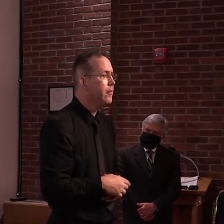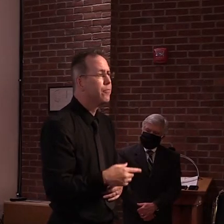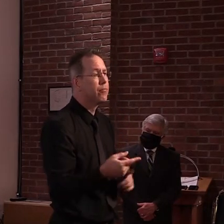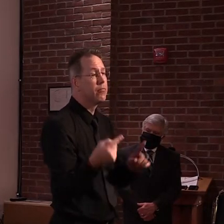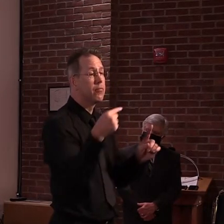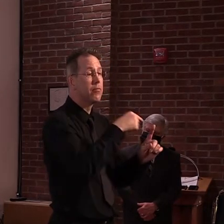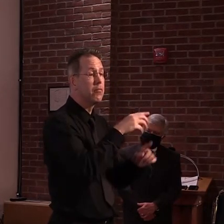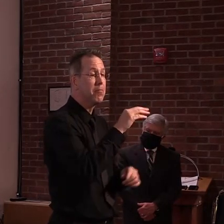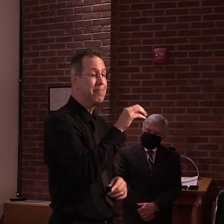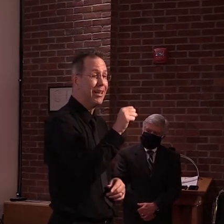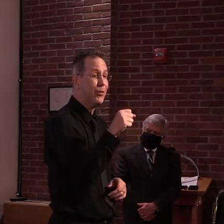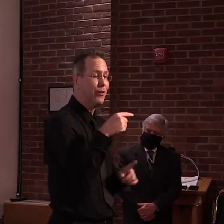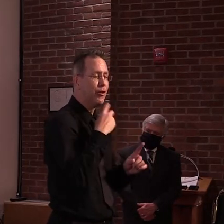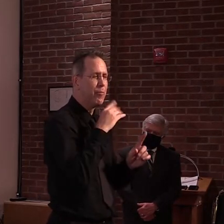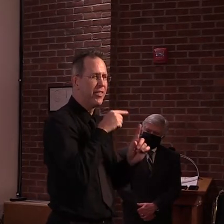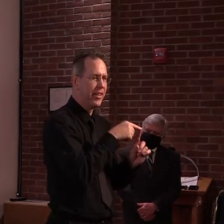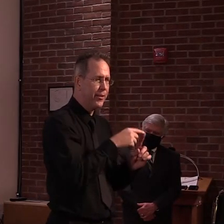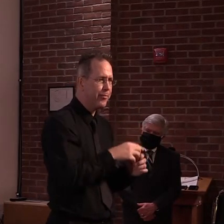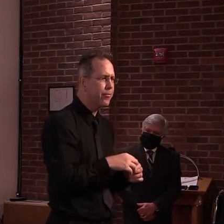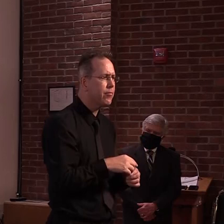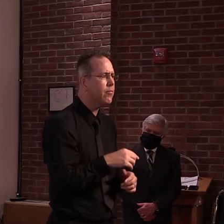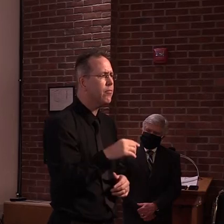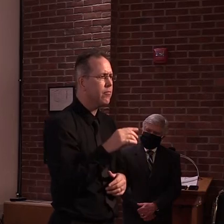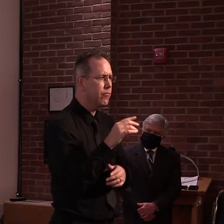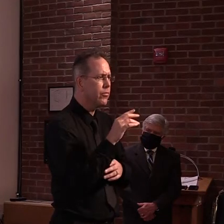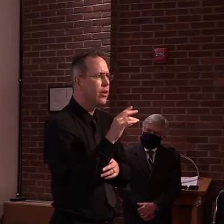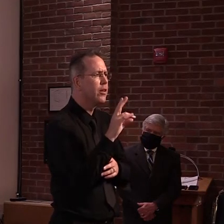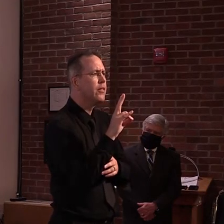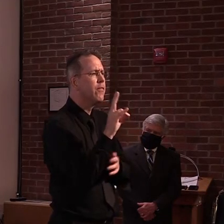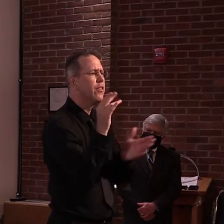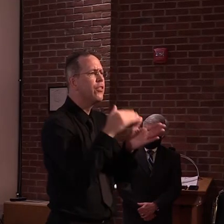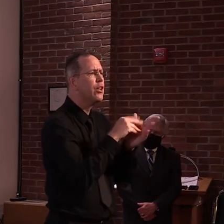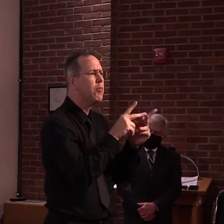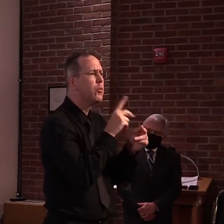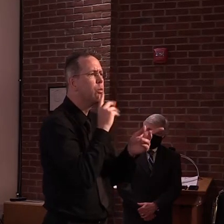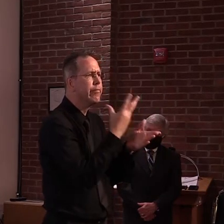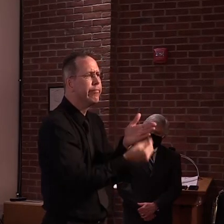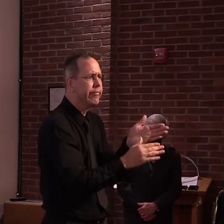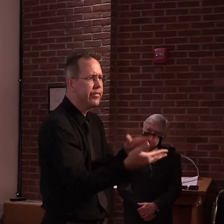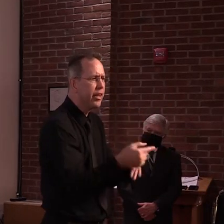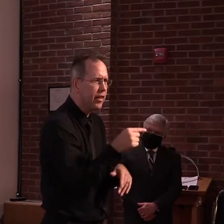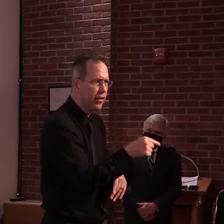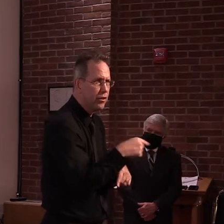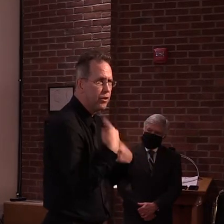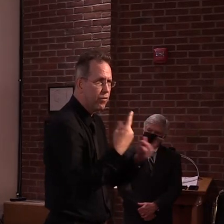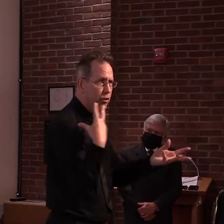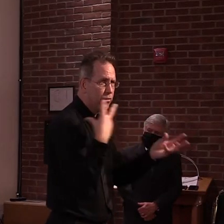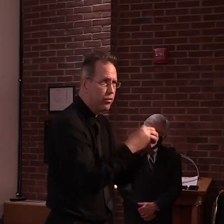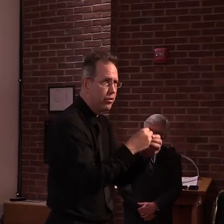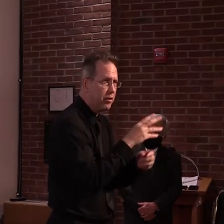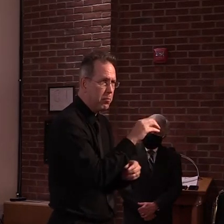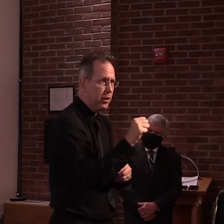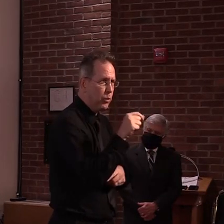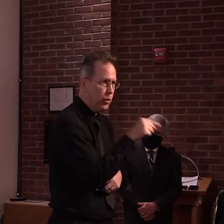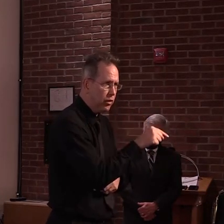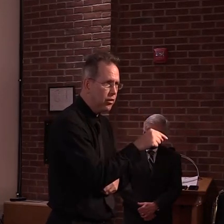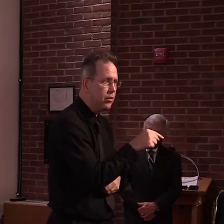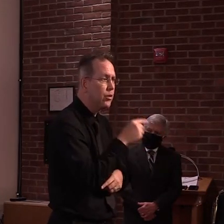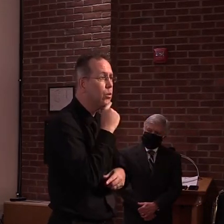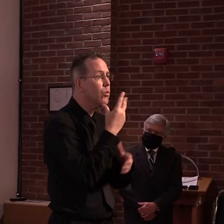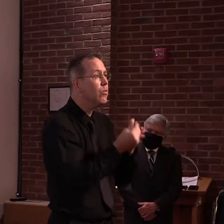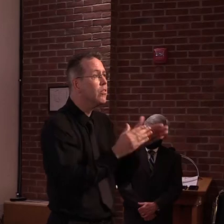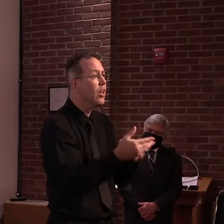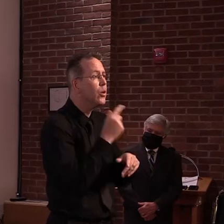a state of about 7 million people, and most of them being 70 plus. Do we know